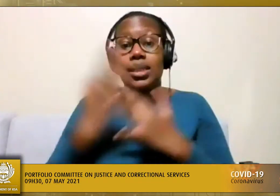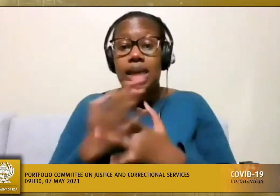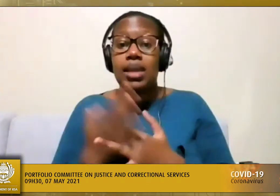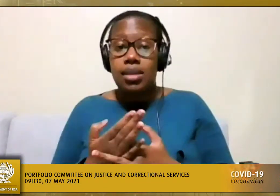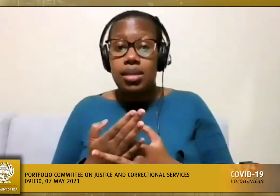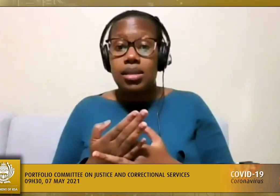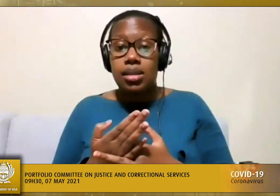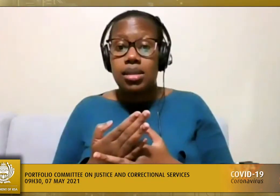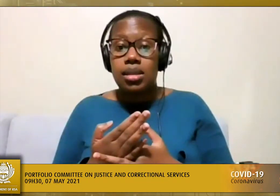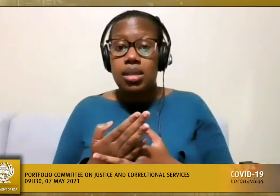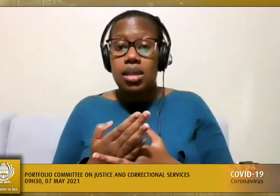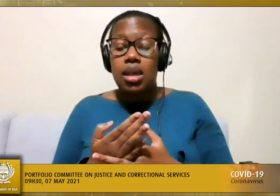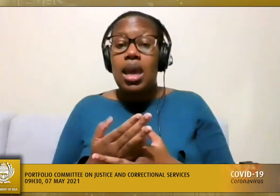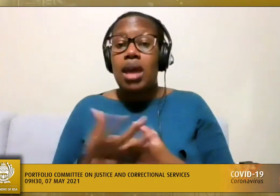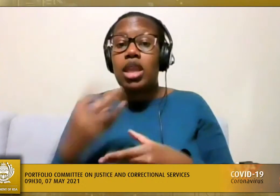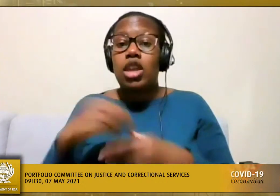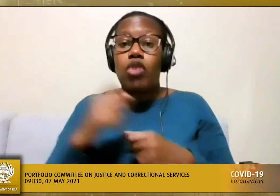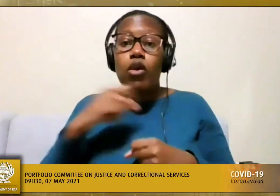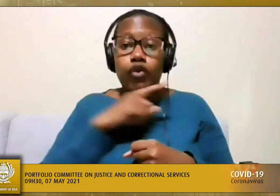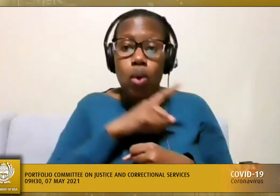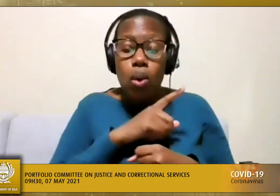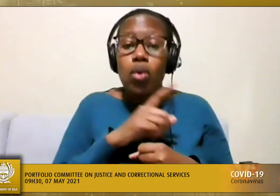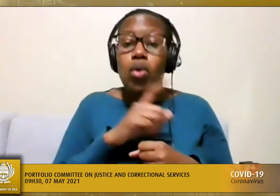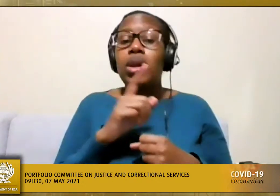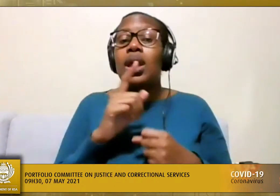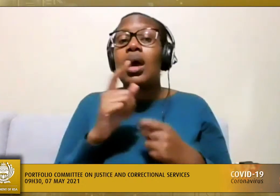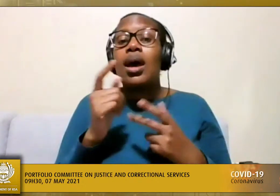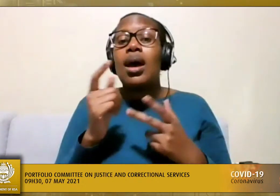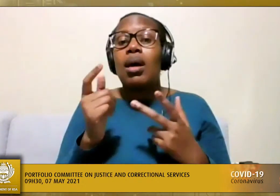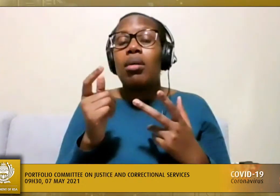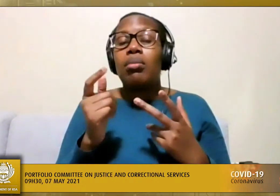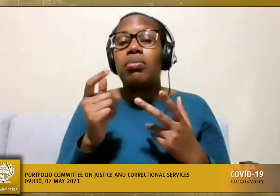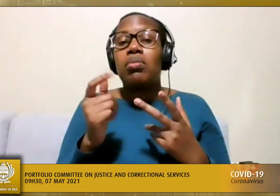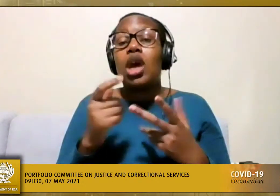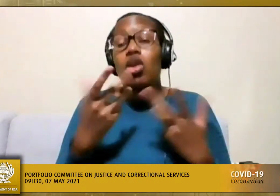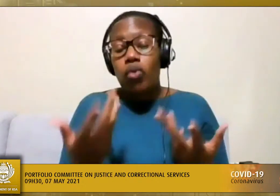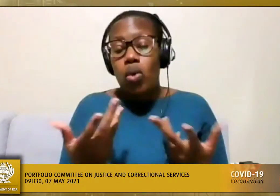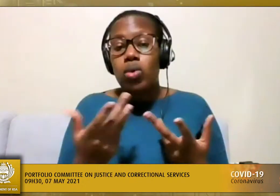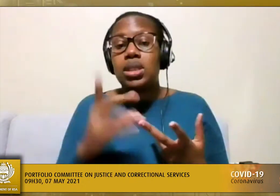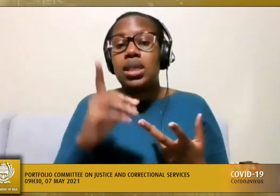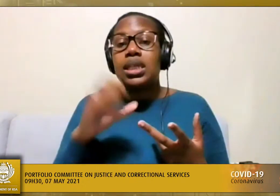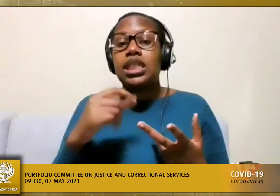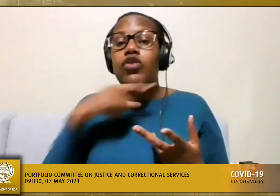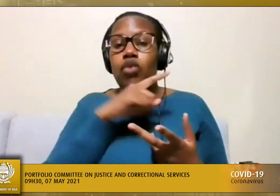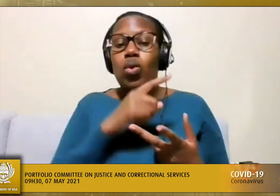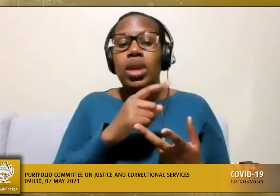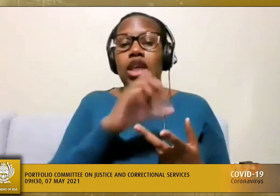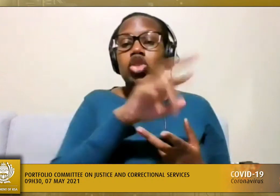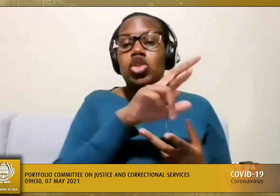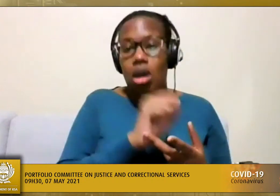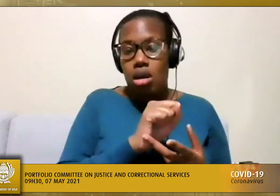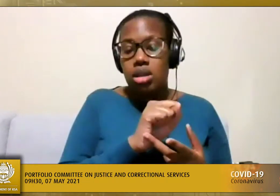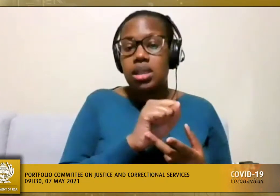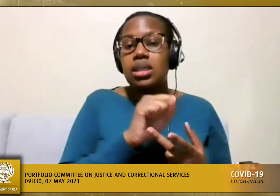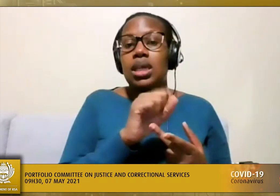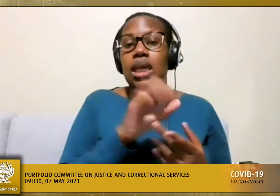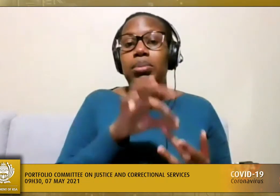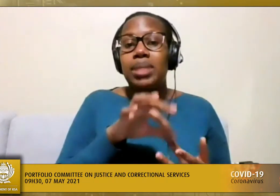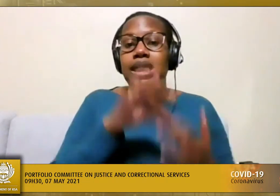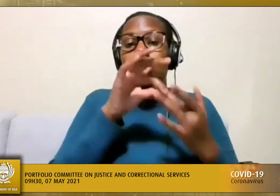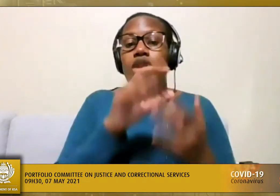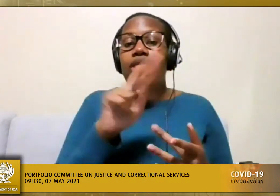involving fraud um and and of course defrauding the receiver of Revenue particularly in vat